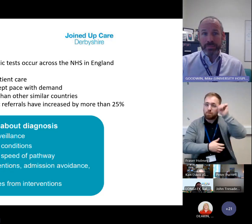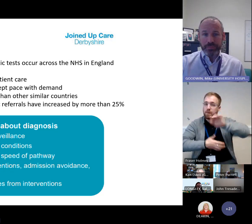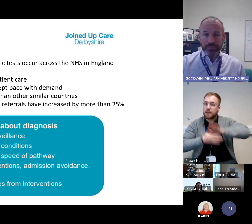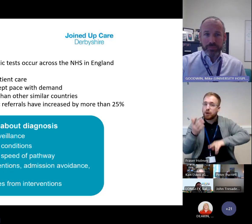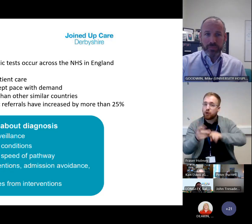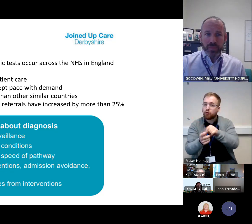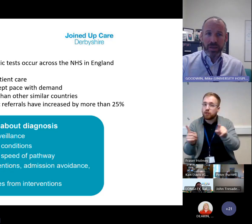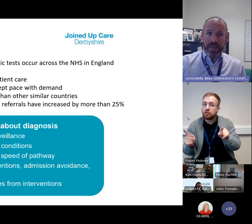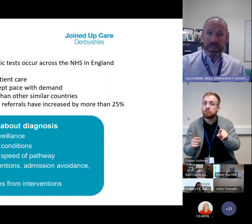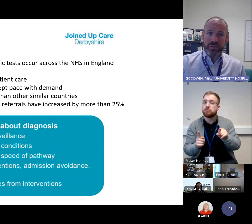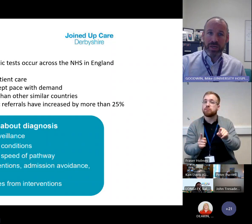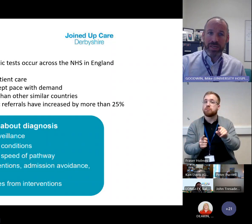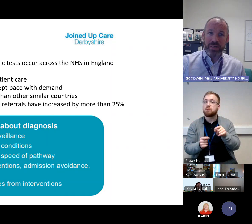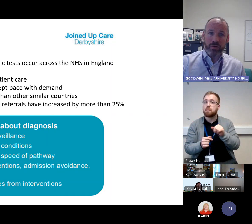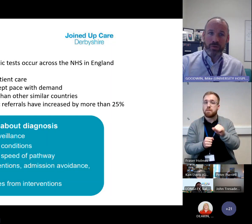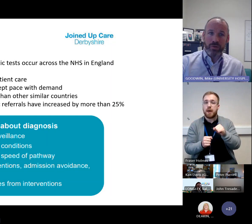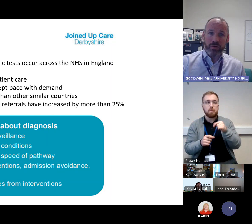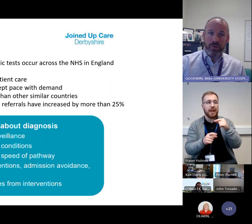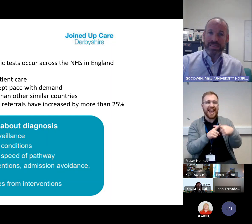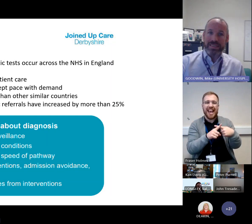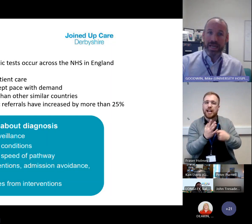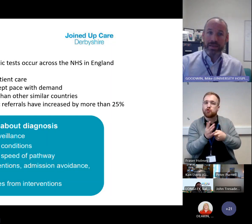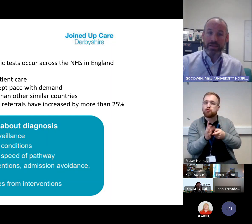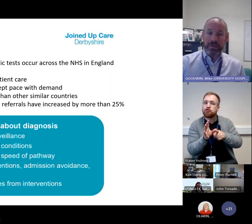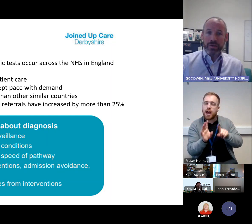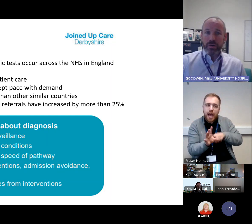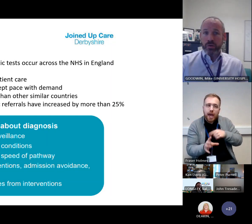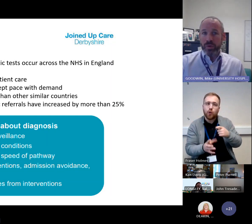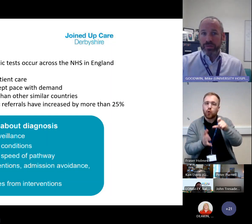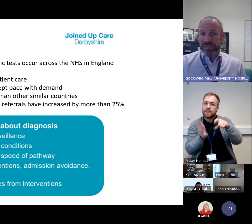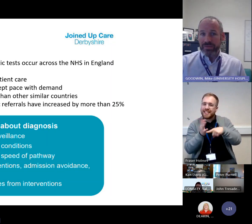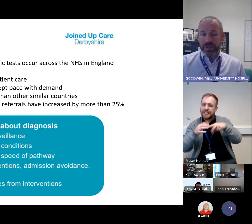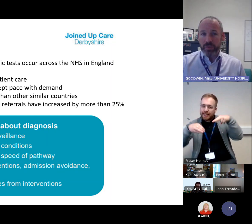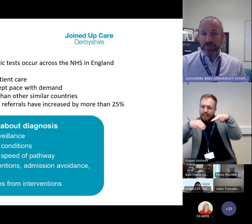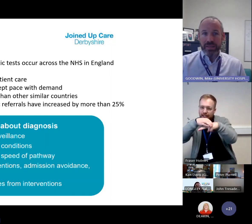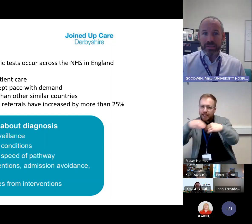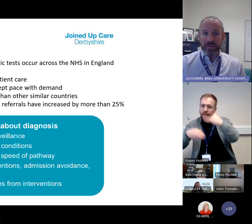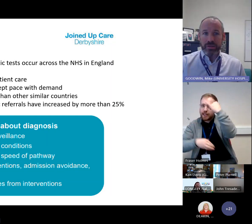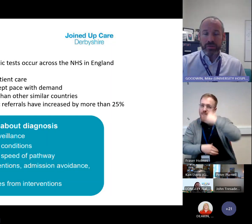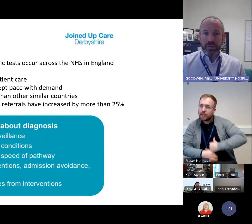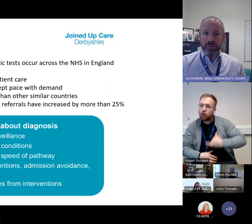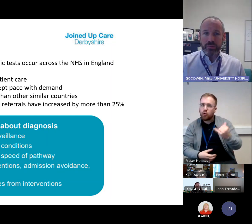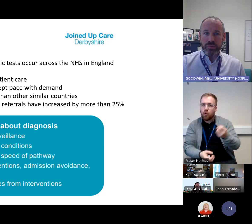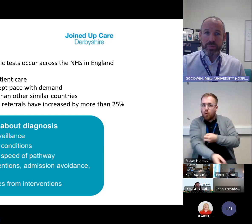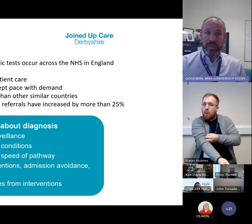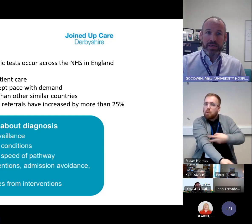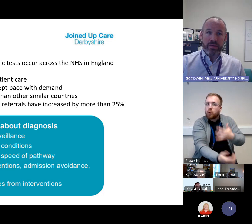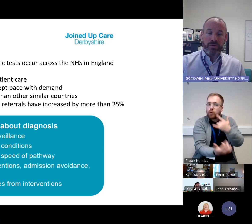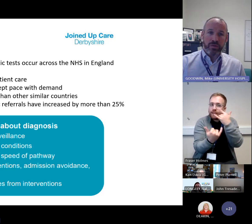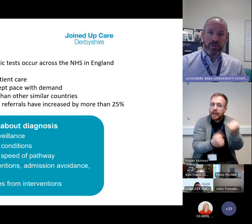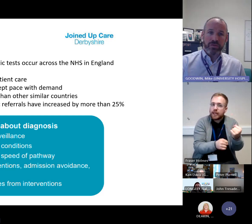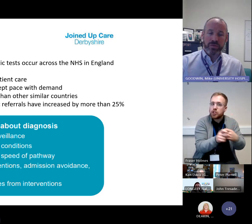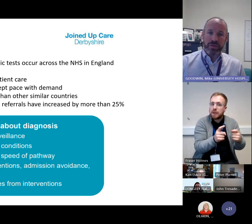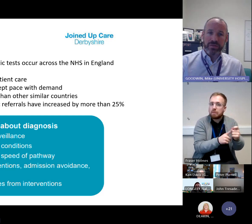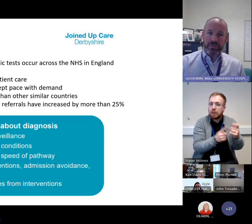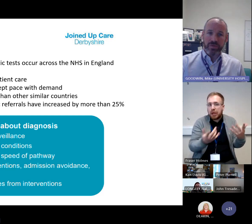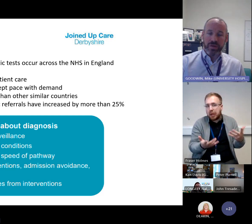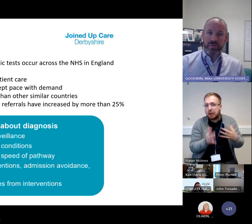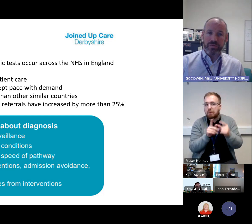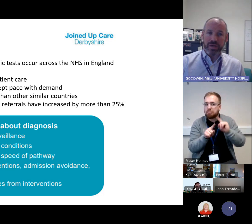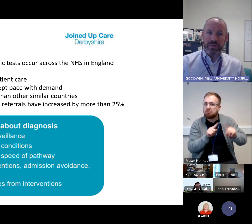having an X-ray or a CT scan, or whether it's having your blood taken at your local GP, and lots of